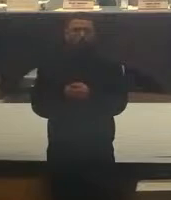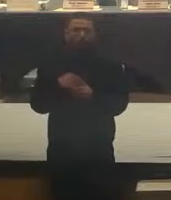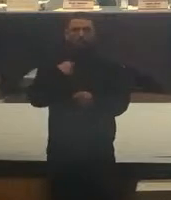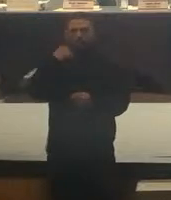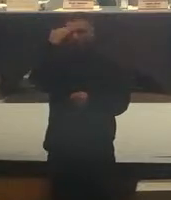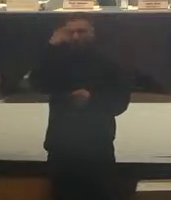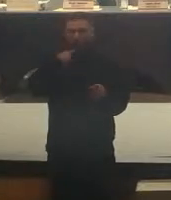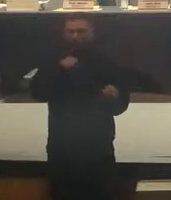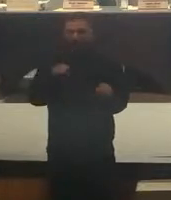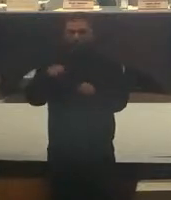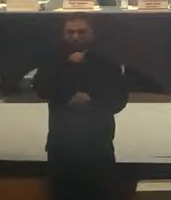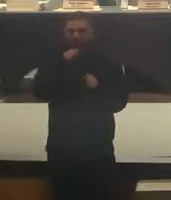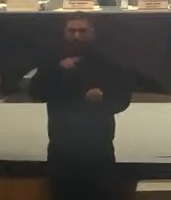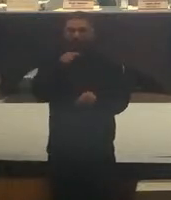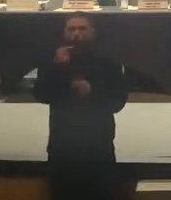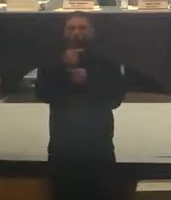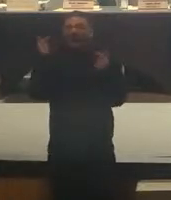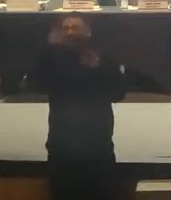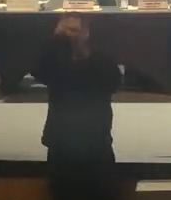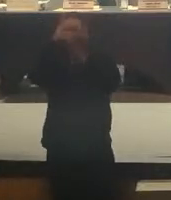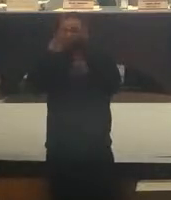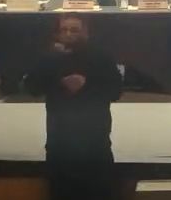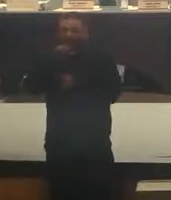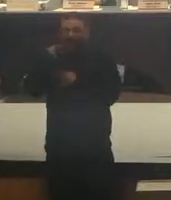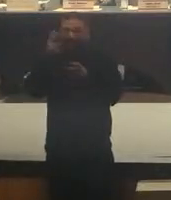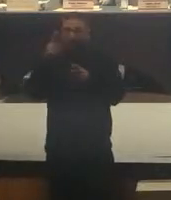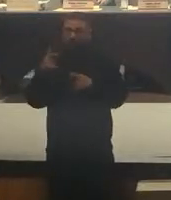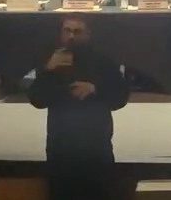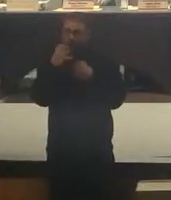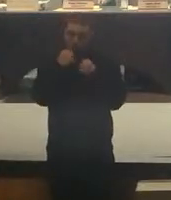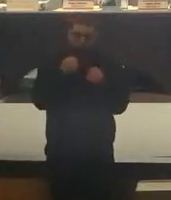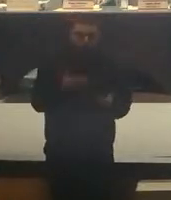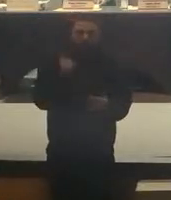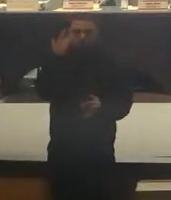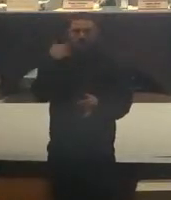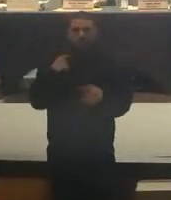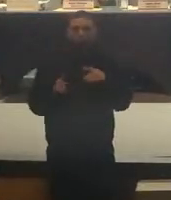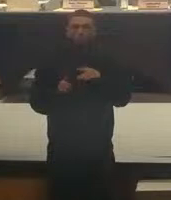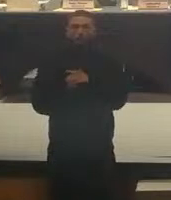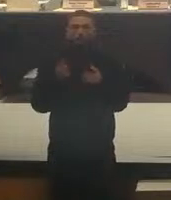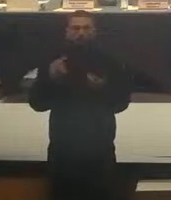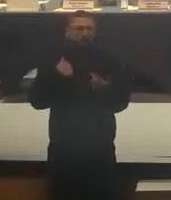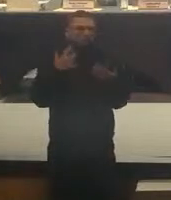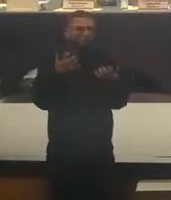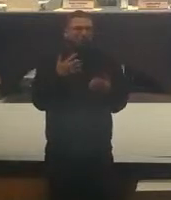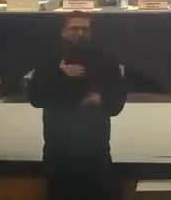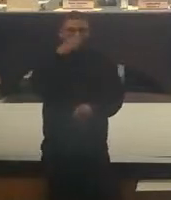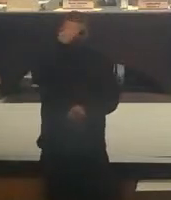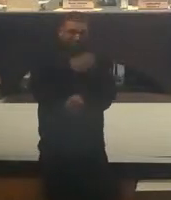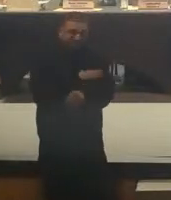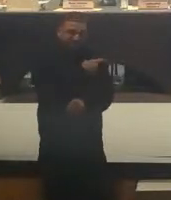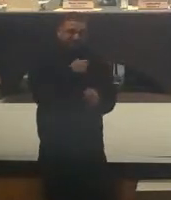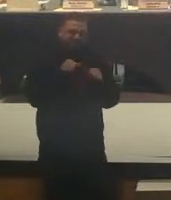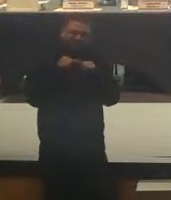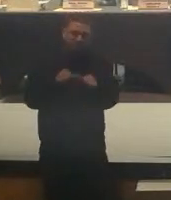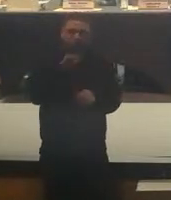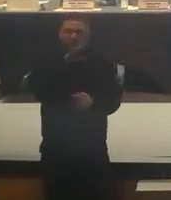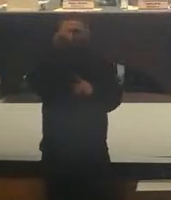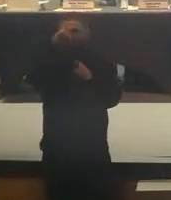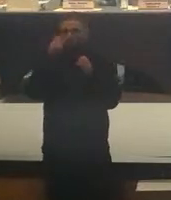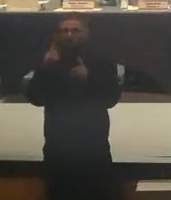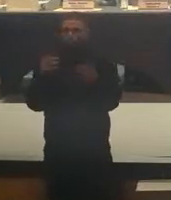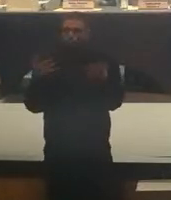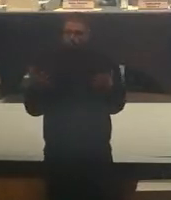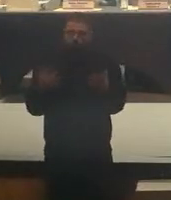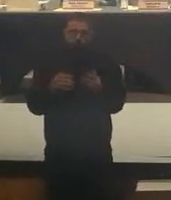that's guaranteed, so that's why I'm here. I would like my son to continue his education and his school